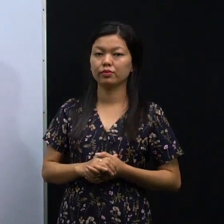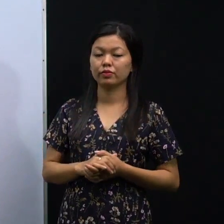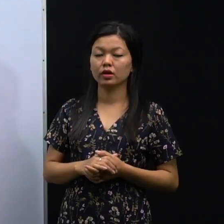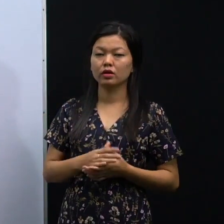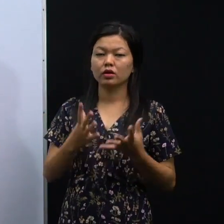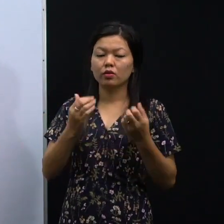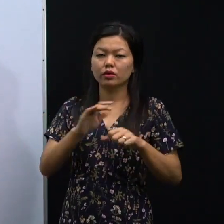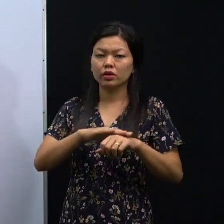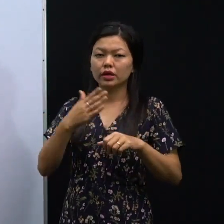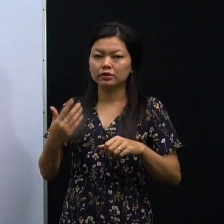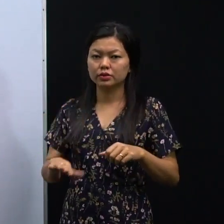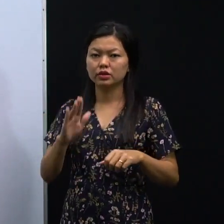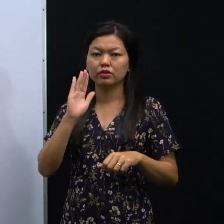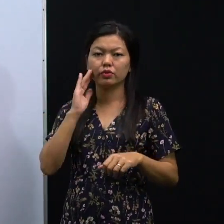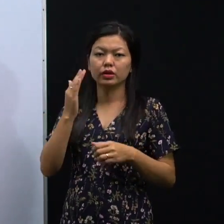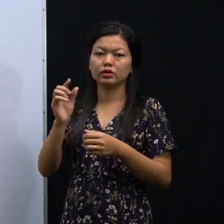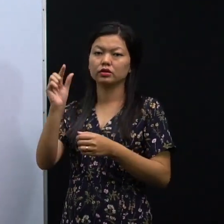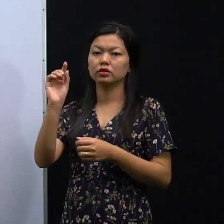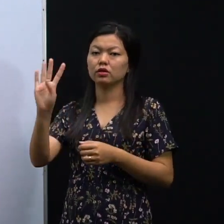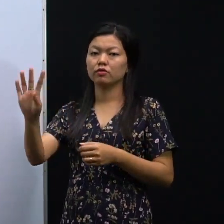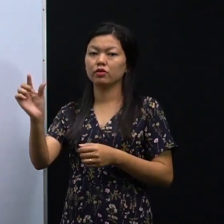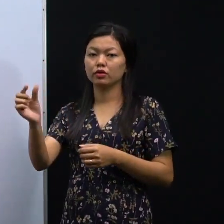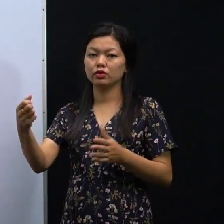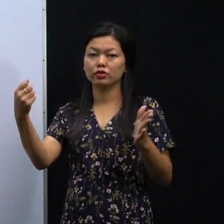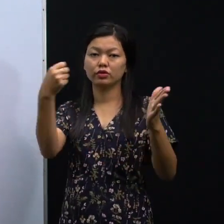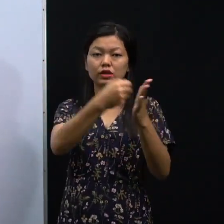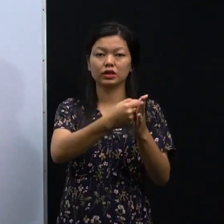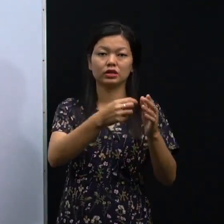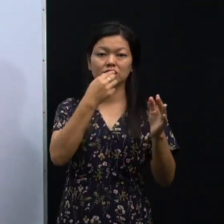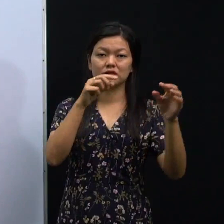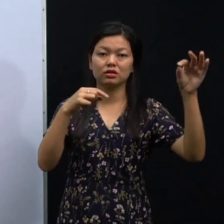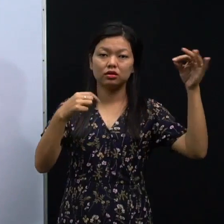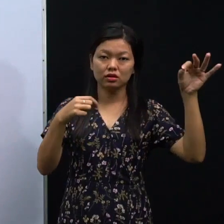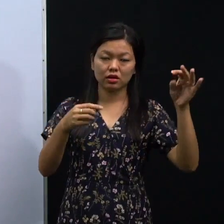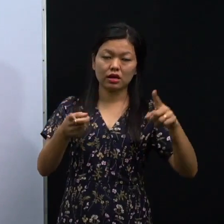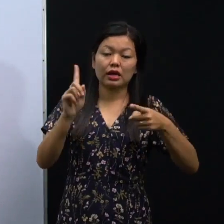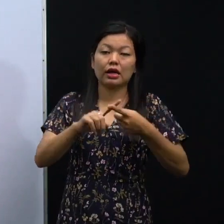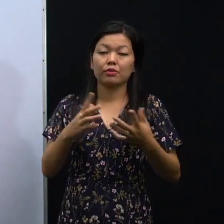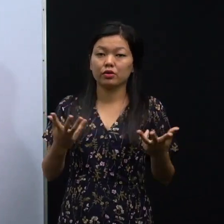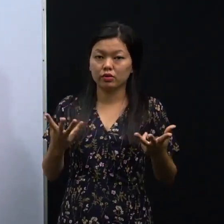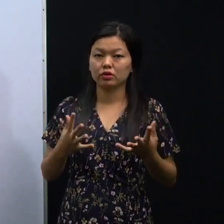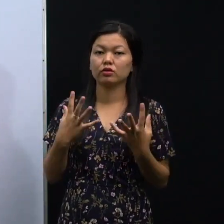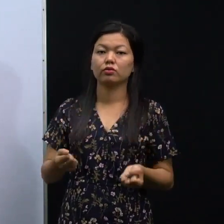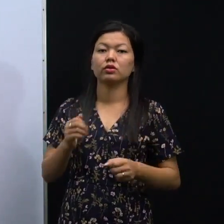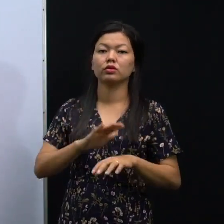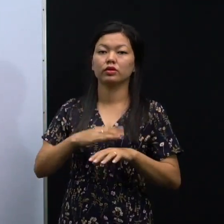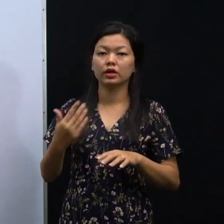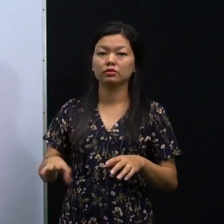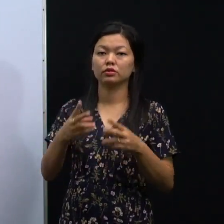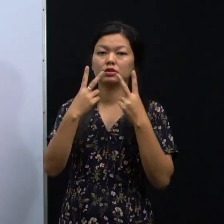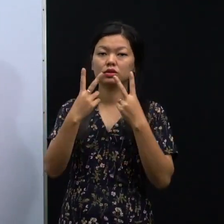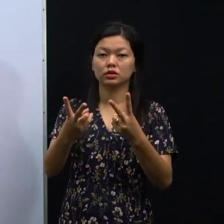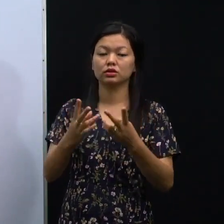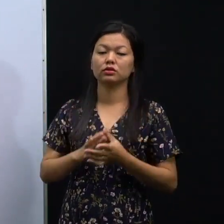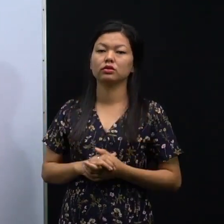foil, okay? Because so far, the structure of atom is not ready yet, right? Thomson did,